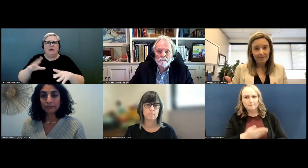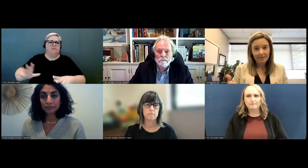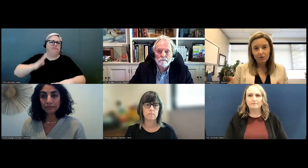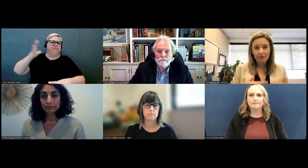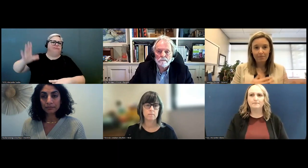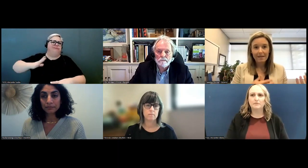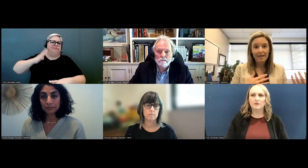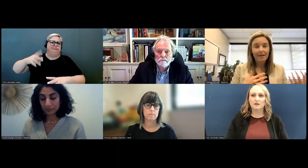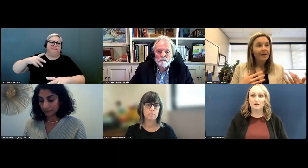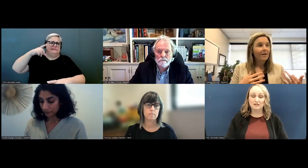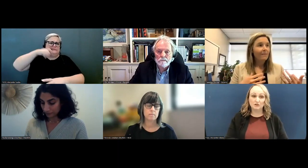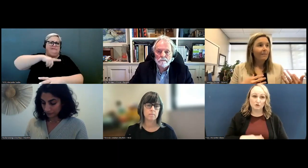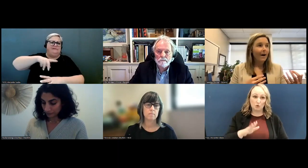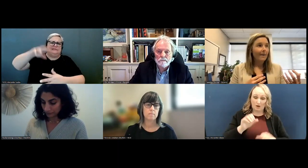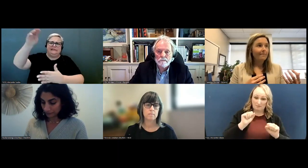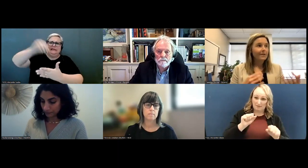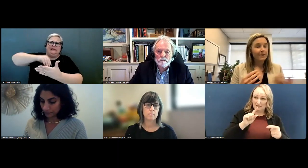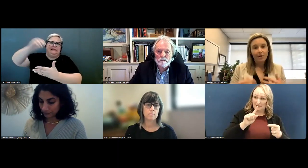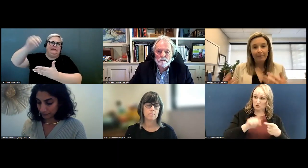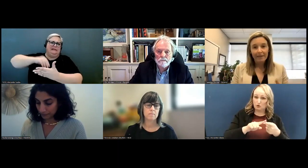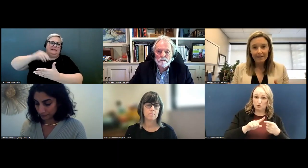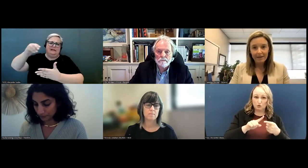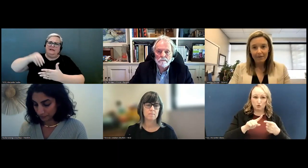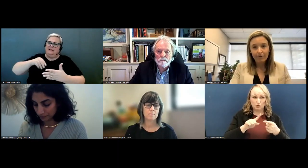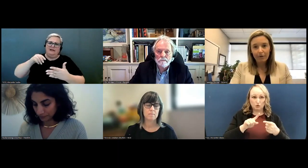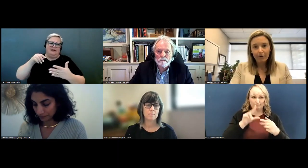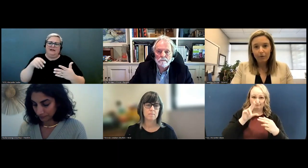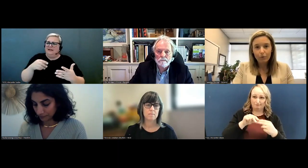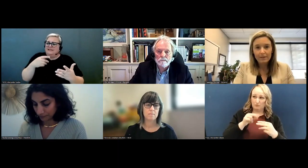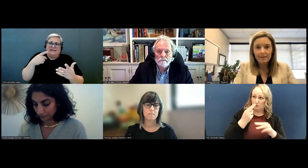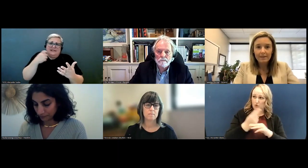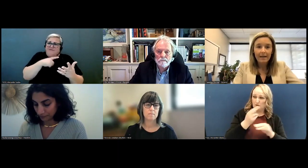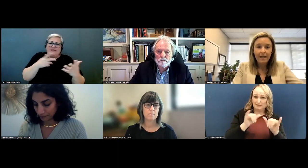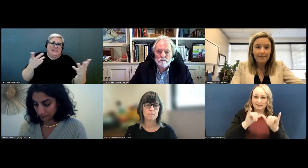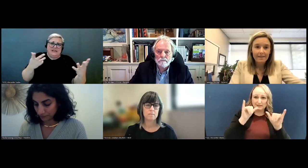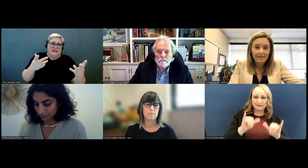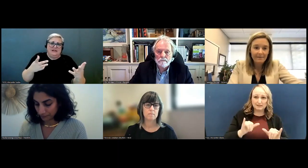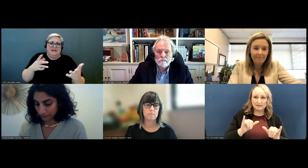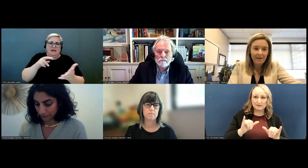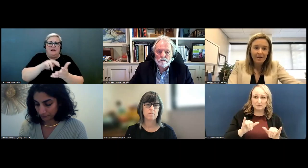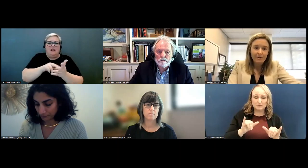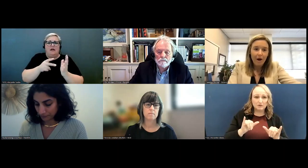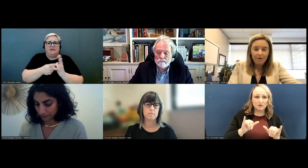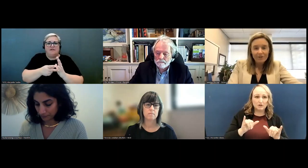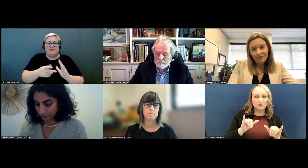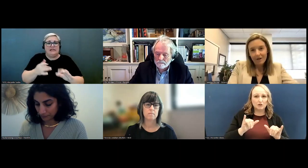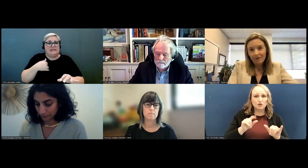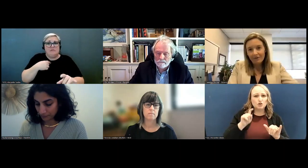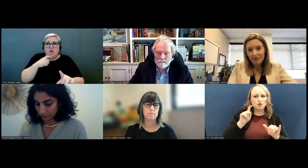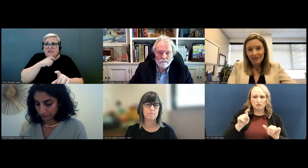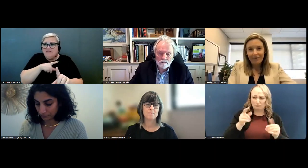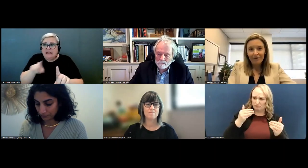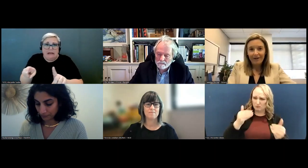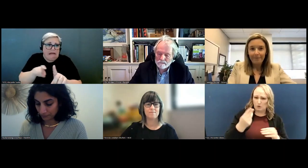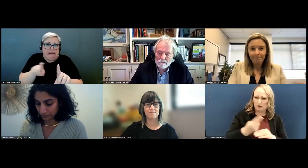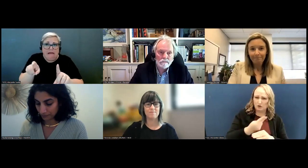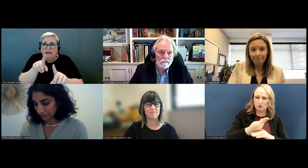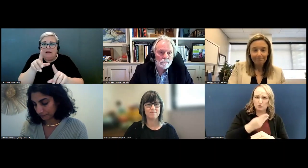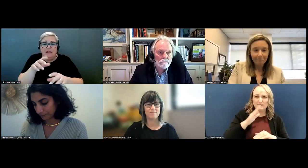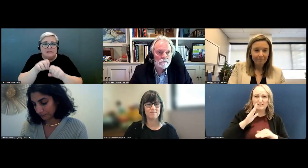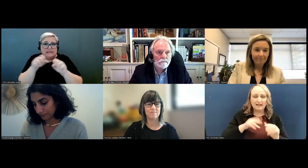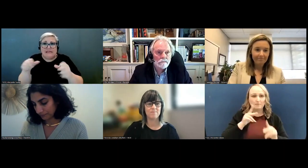navigate a system shouldn't be the determinant of who is getting access. So I'll finish there for